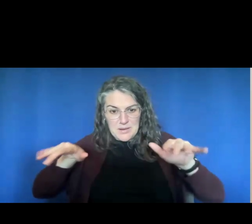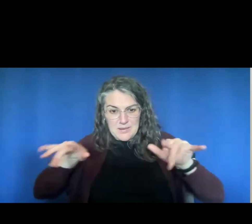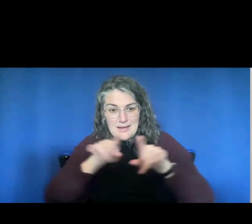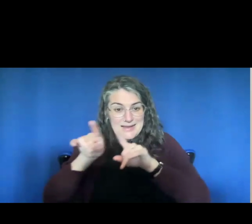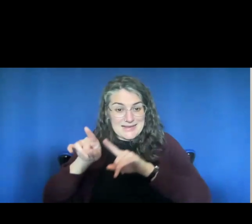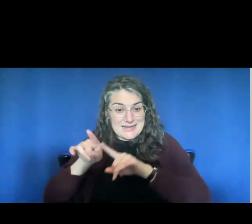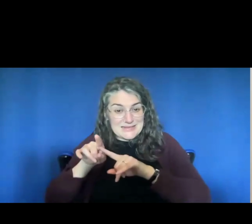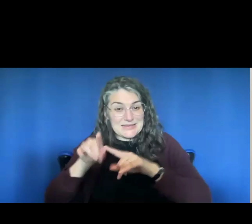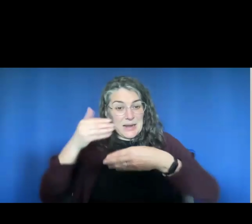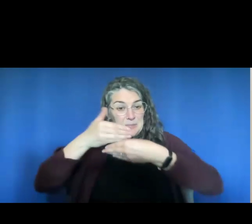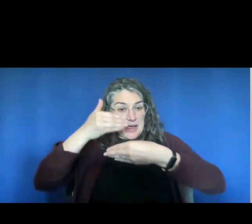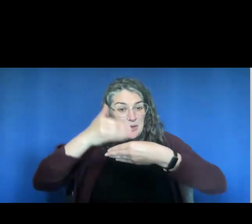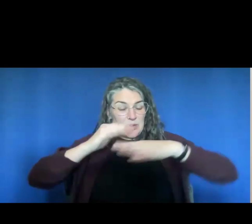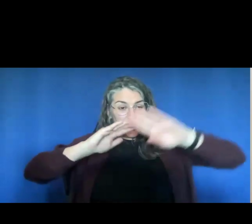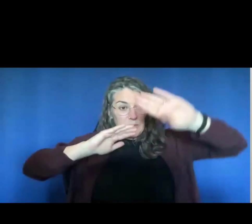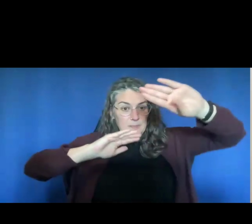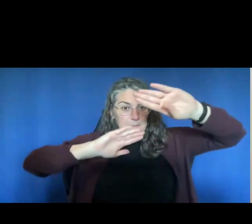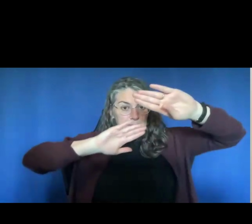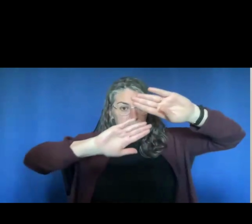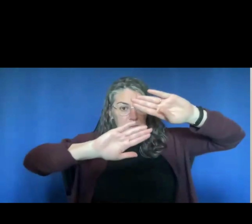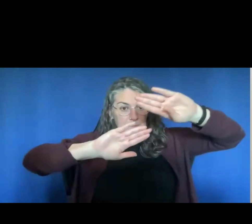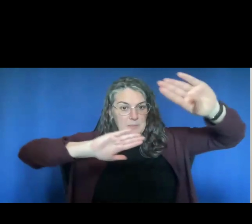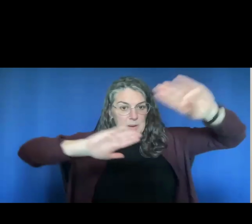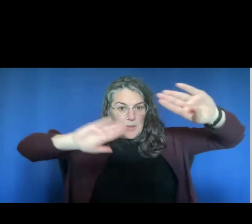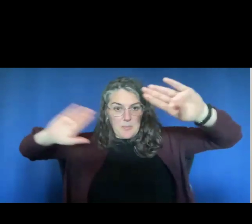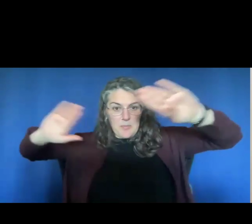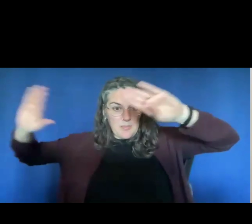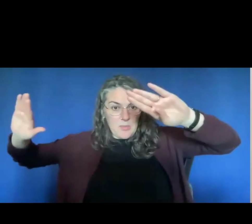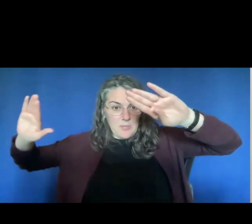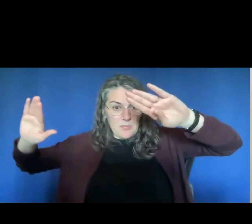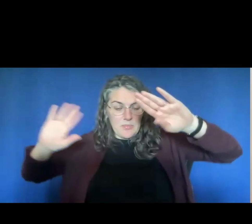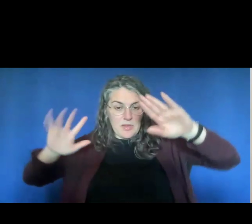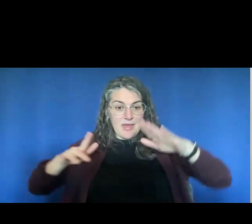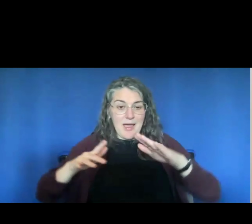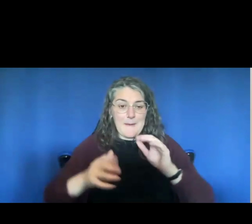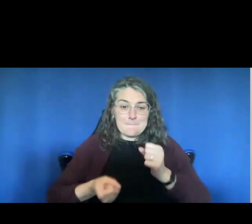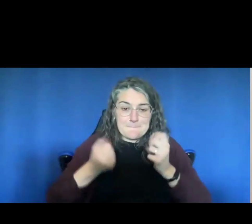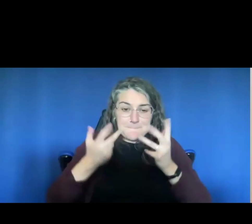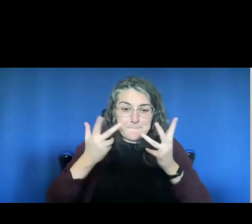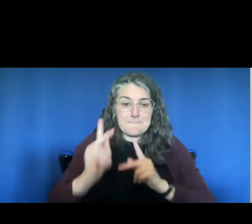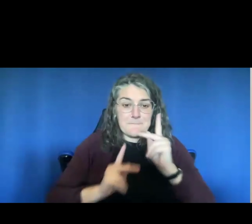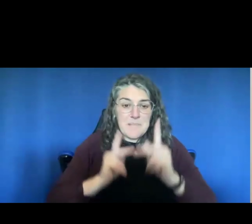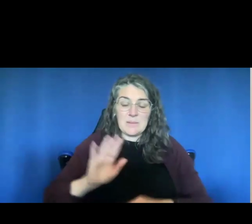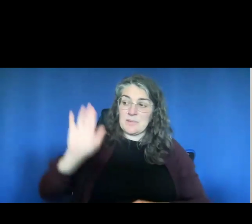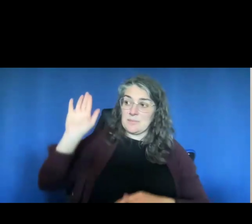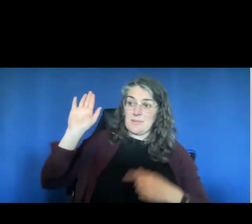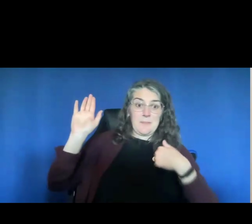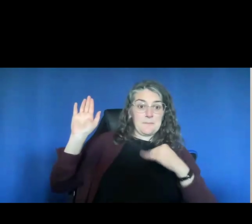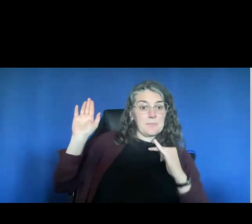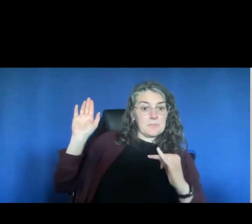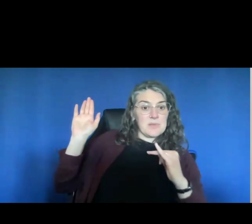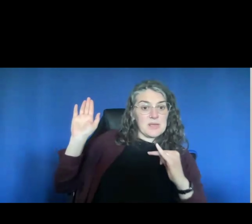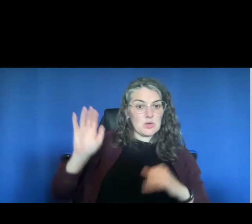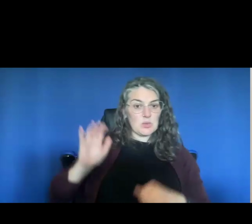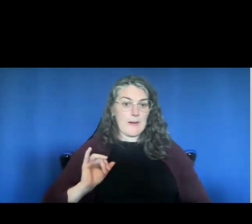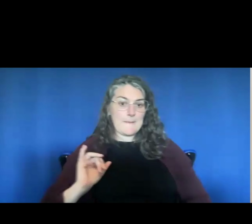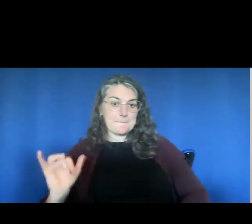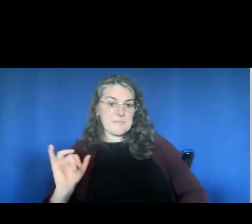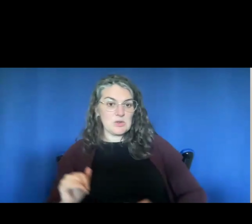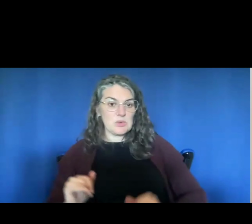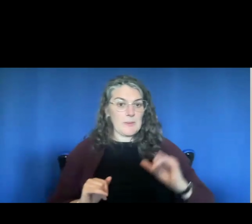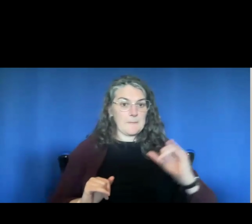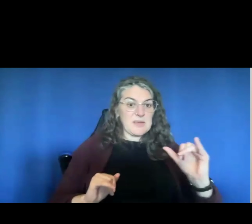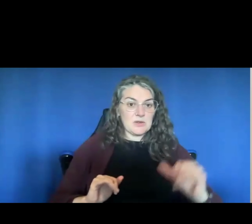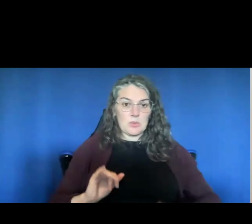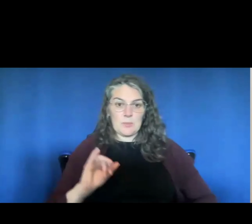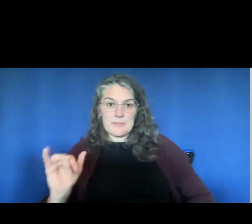shocked into belief by the sheer number of testimonies. Every story a woman told seemed brave, was brave, and